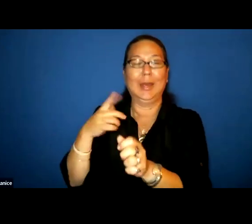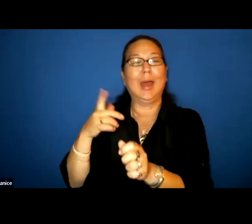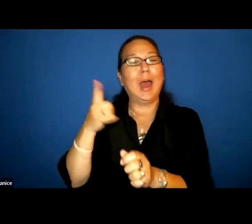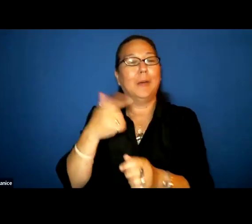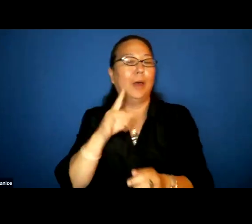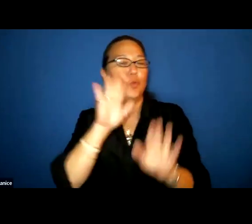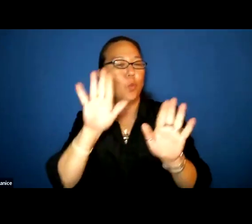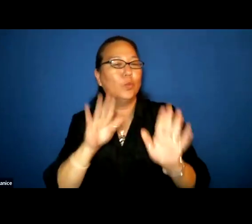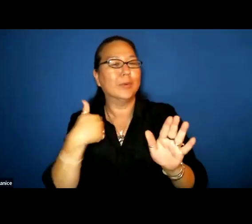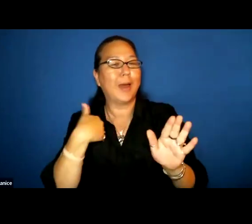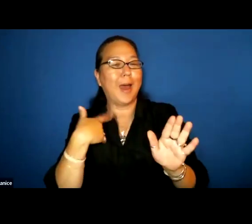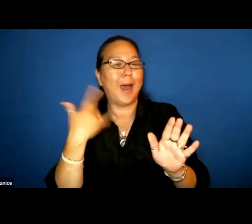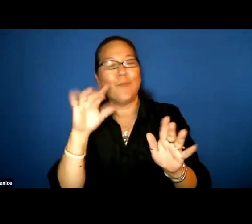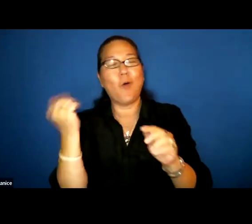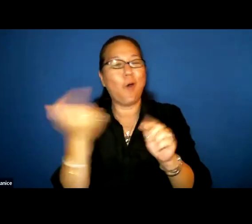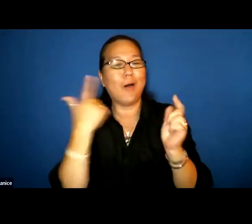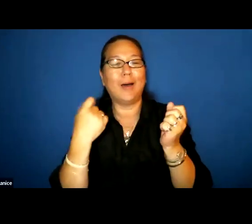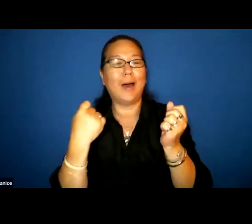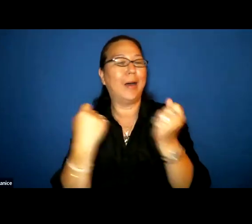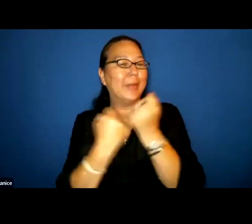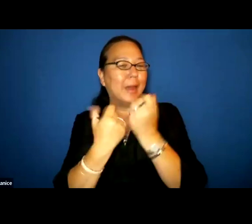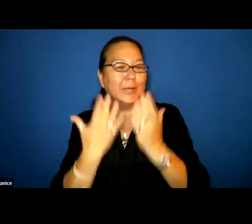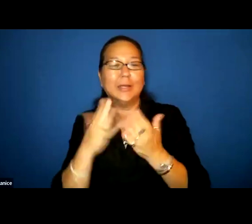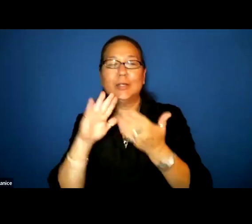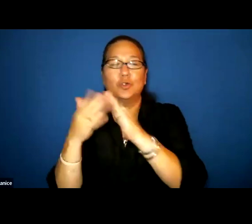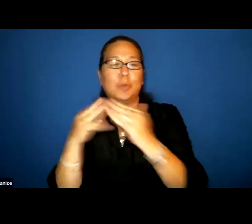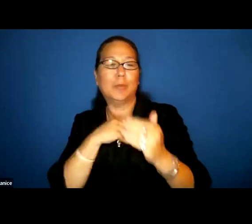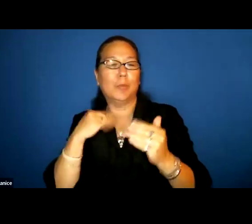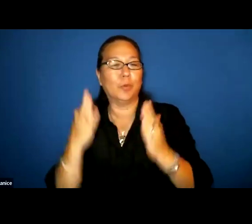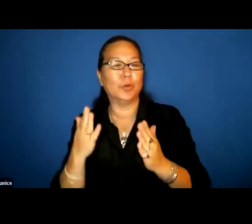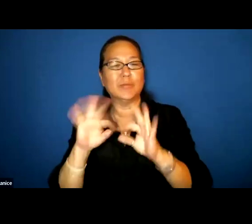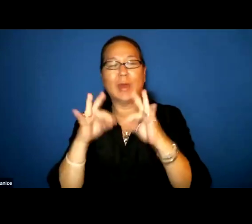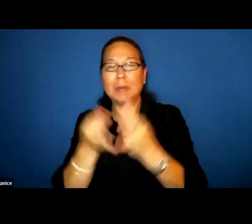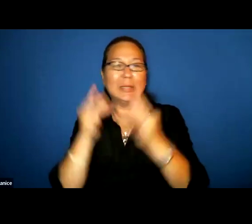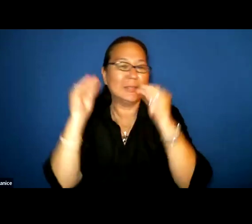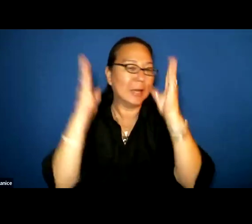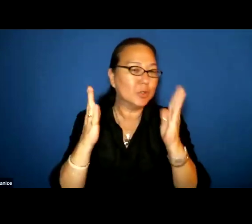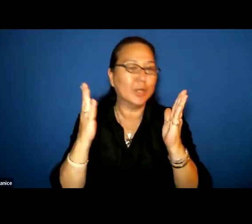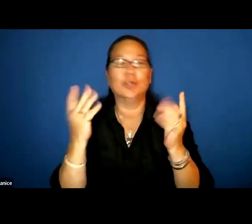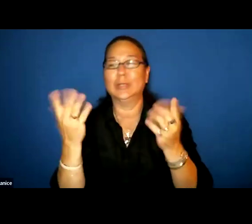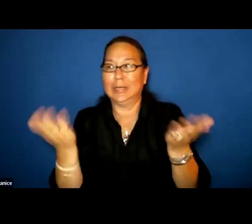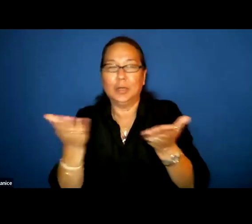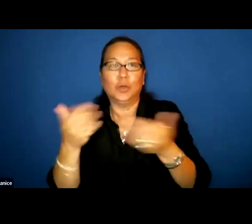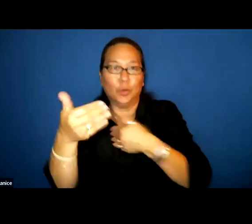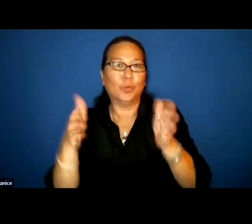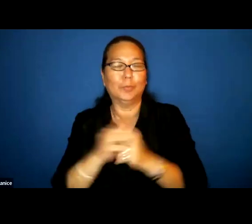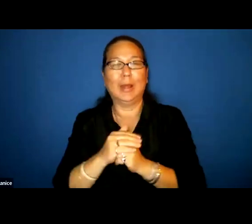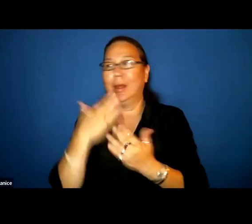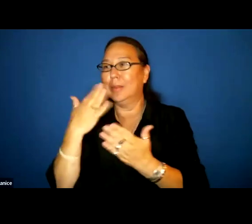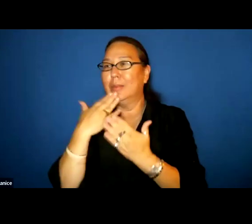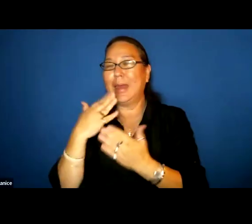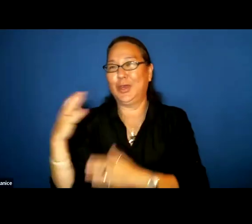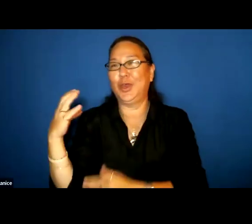members and families and educators who are in the room. Thank you for all that you do on a daily basis. And thank you so much, Madam